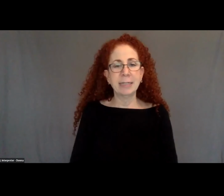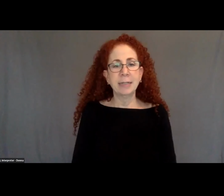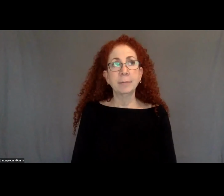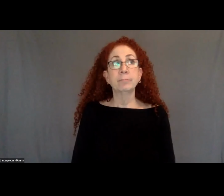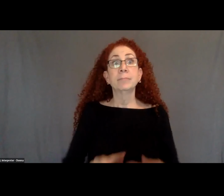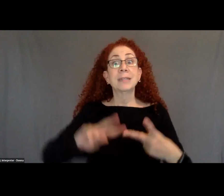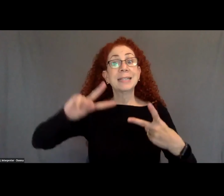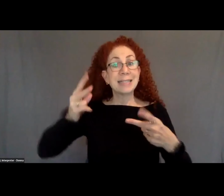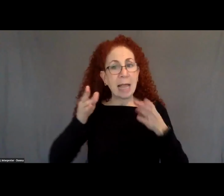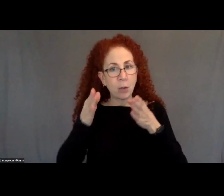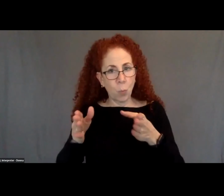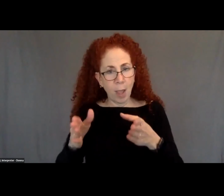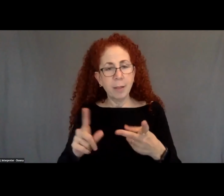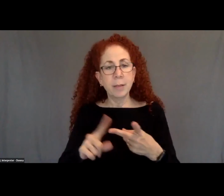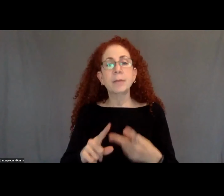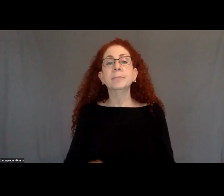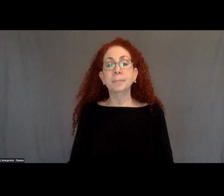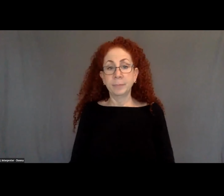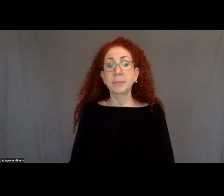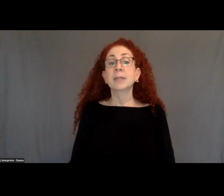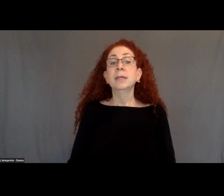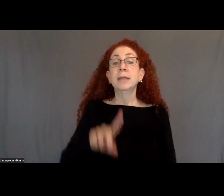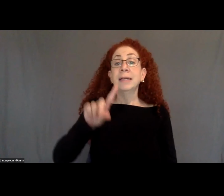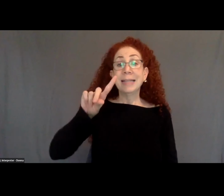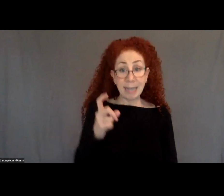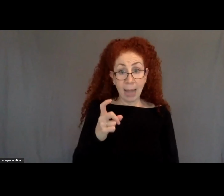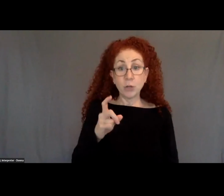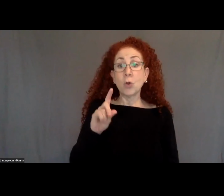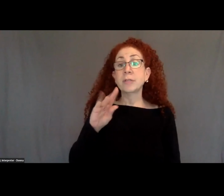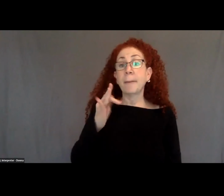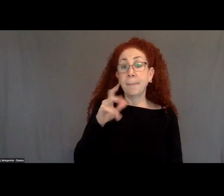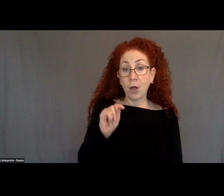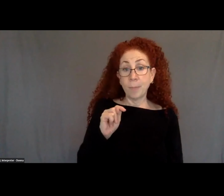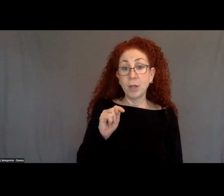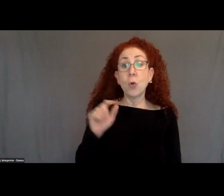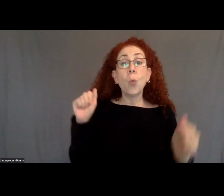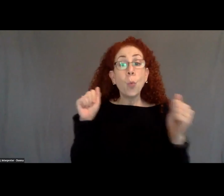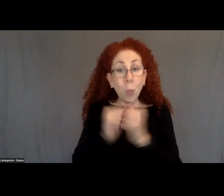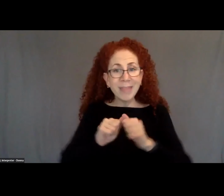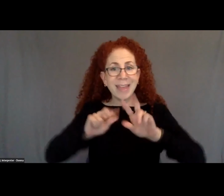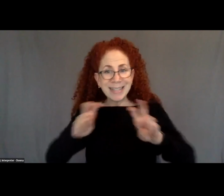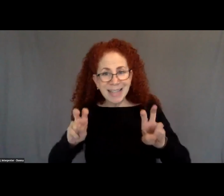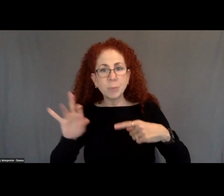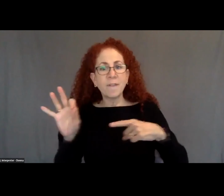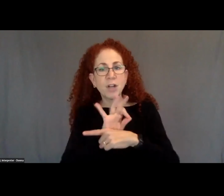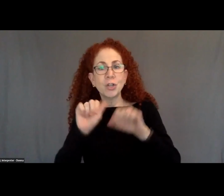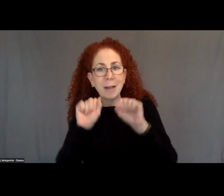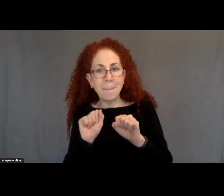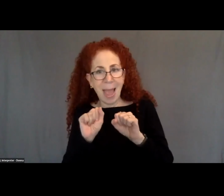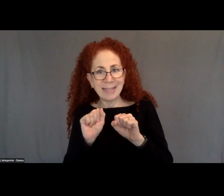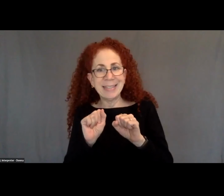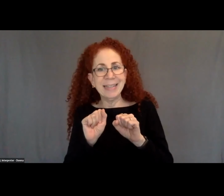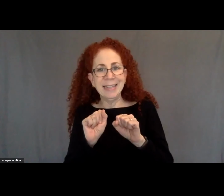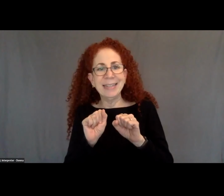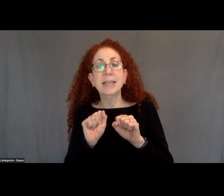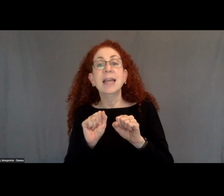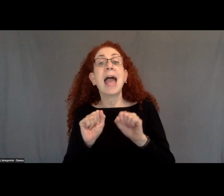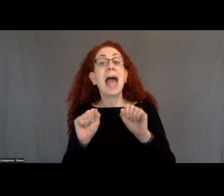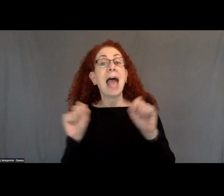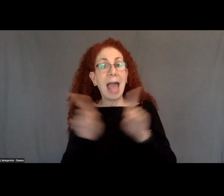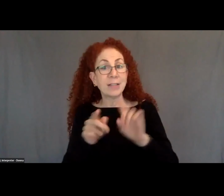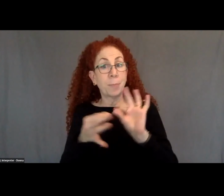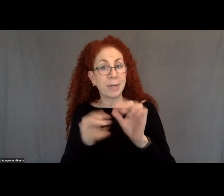second route involved combining the diagnosed impairment with an assessment of functional capacity as it pertained to work.